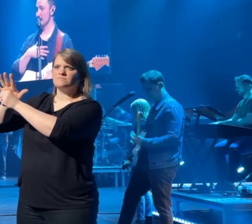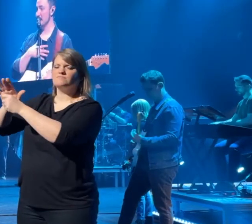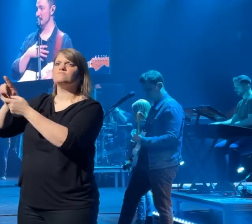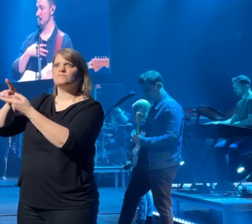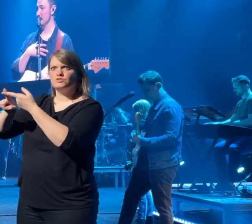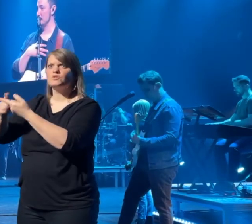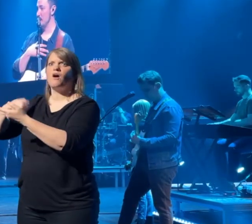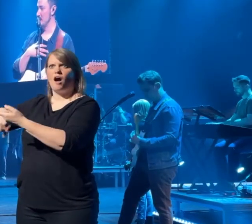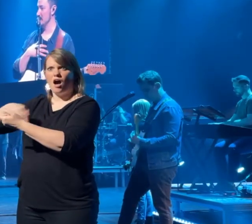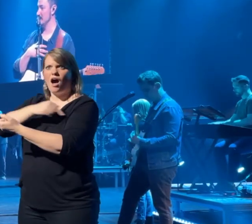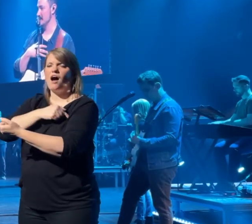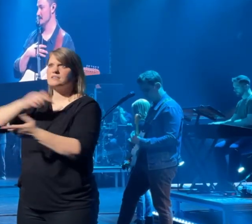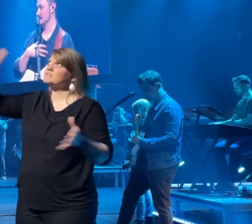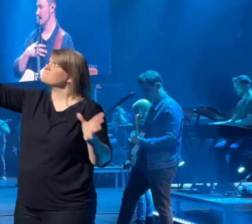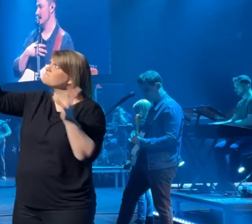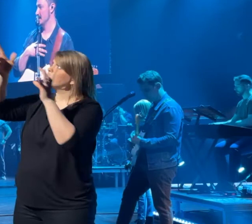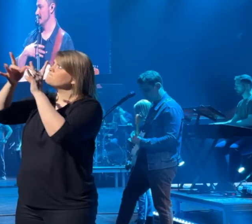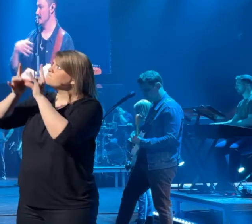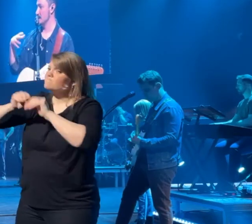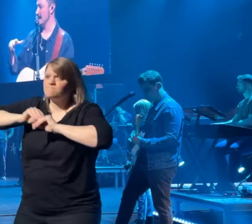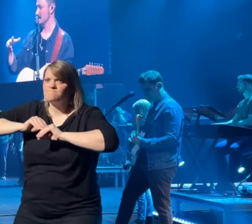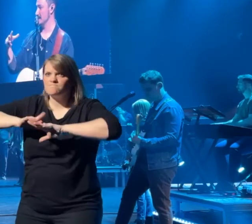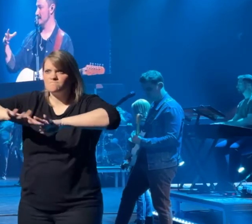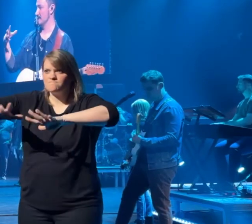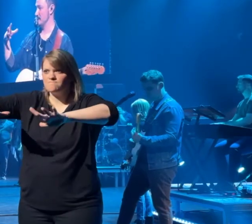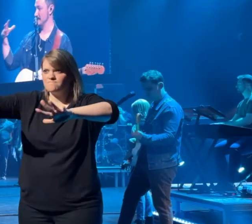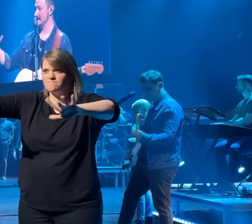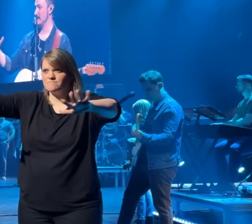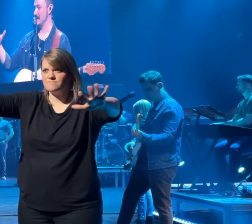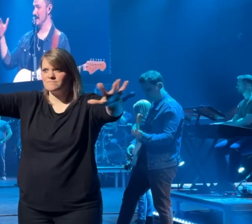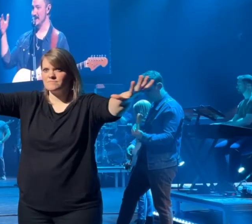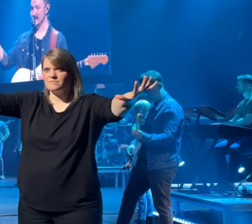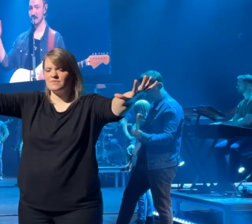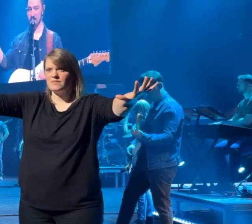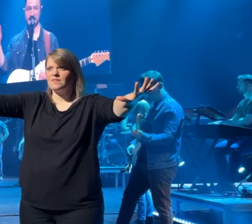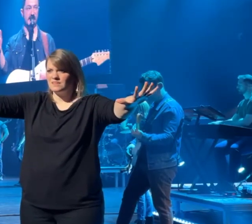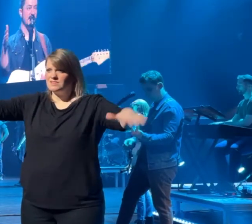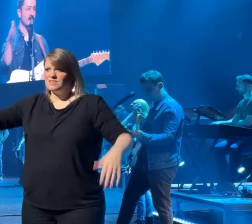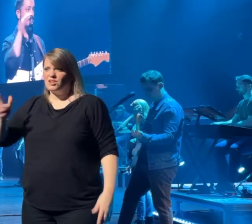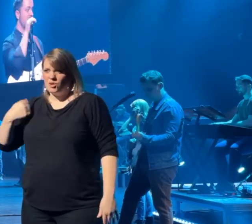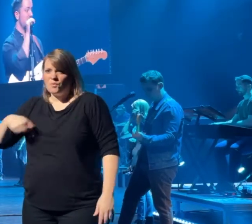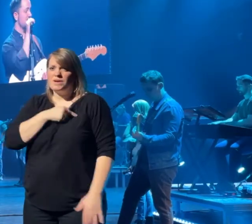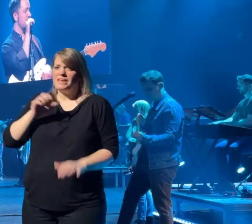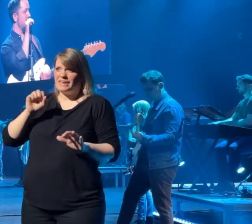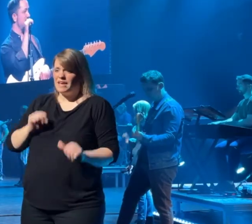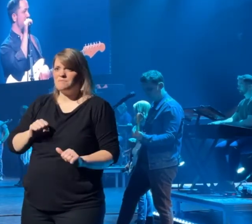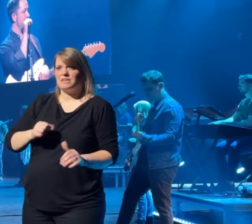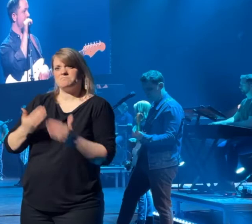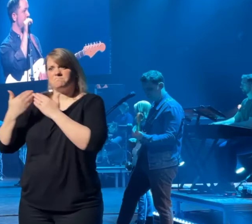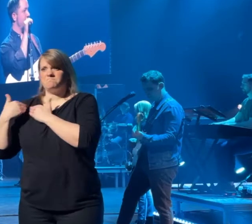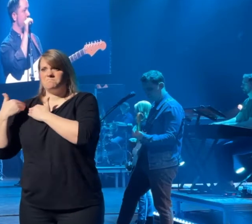that we actually play a role in the kingdom of God, and we actually can participate in the work that God is doing in people's hearts.